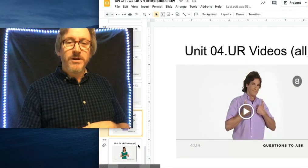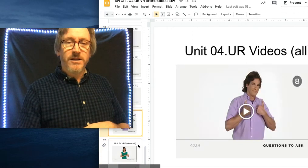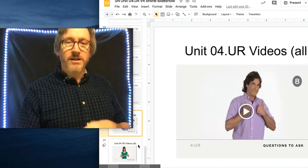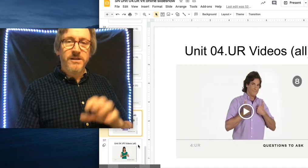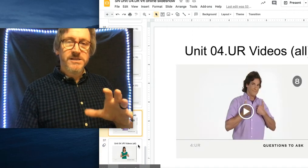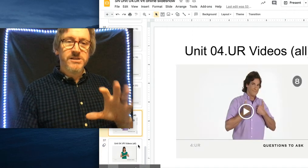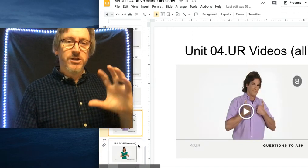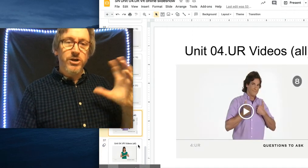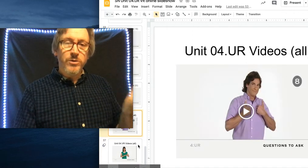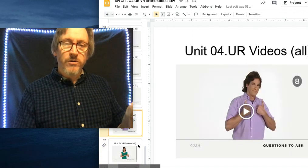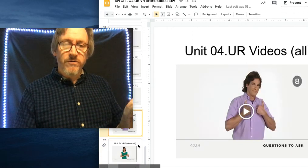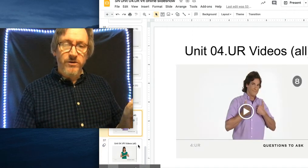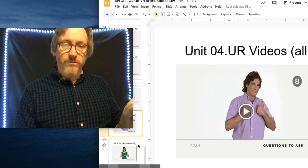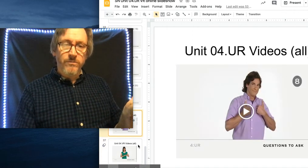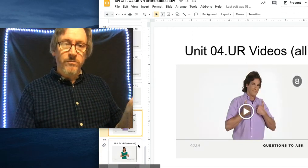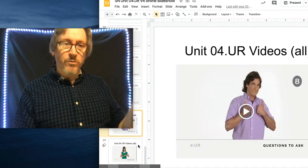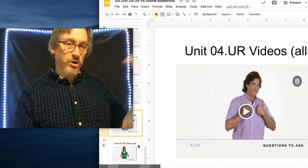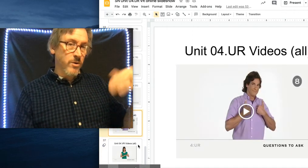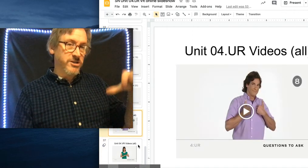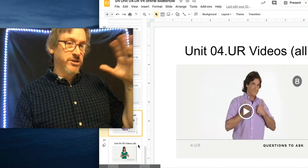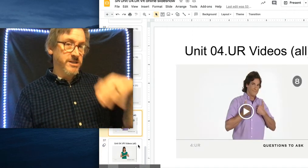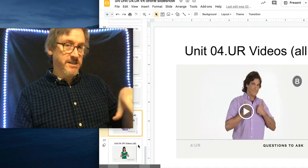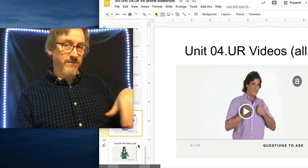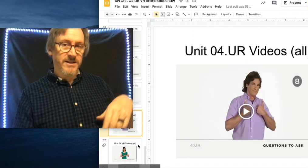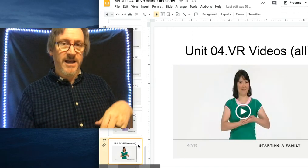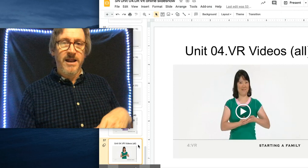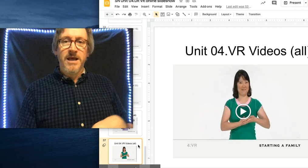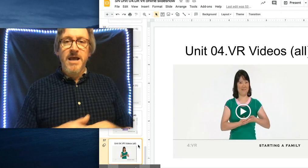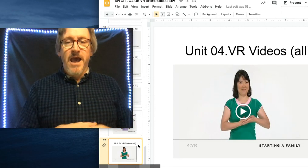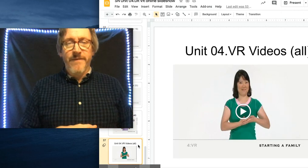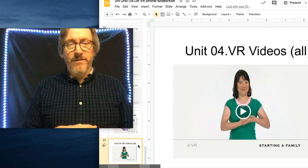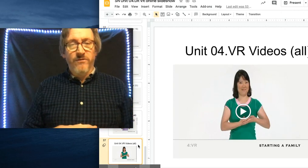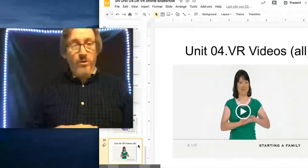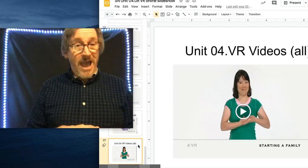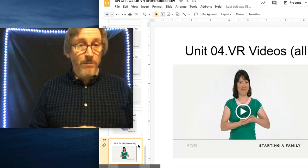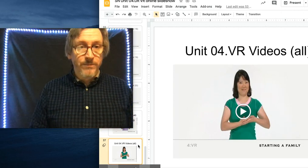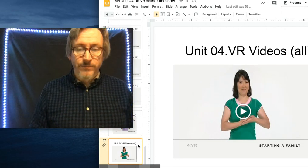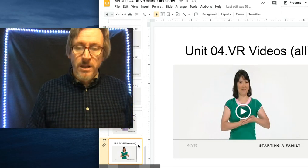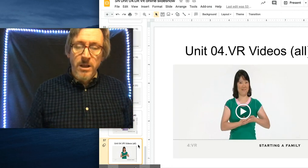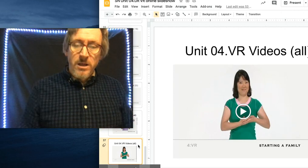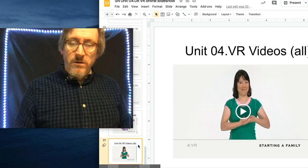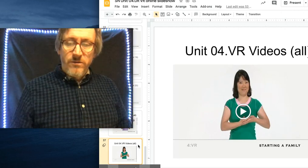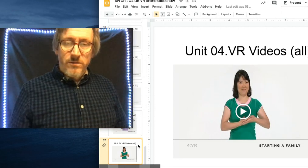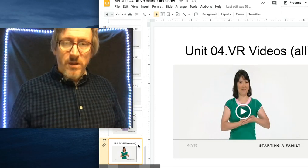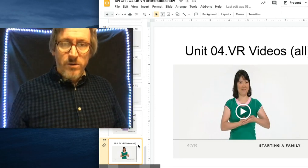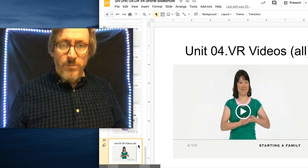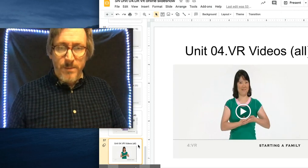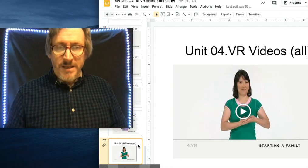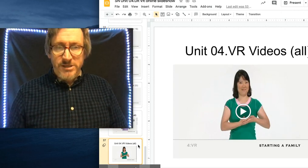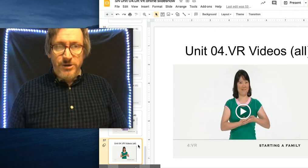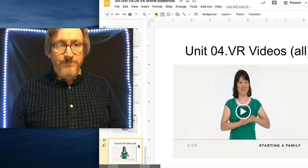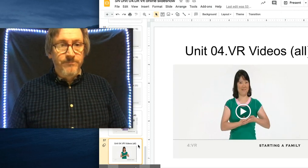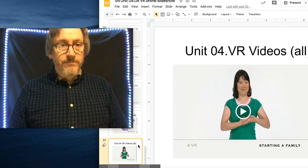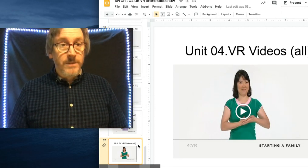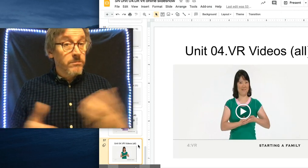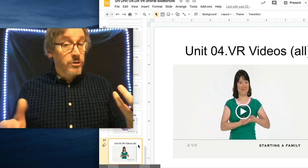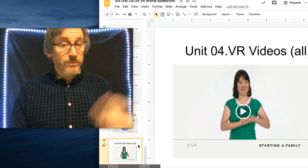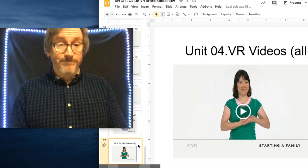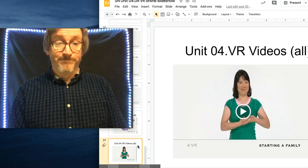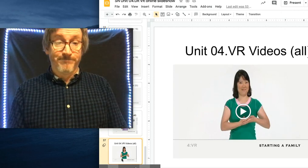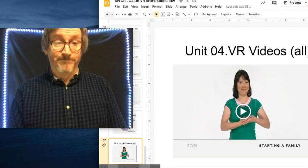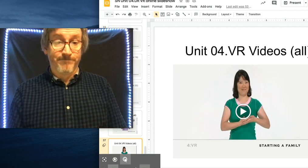I separated it. This is the unit review with the questions and stuff like that, and then the vocab. That would probably be easier.